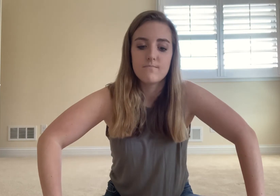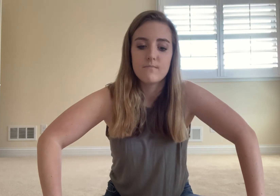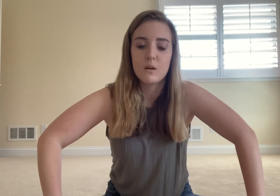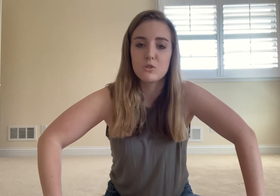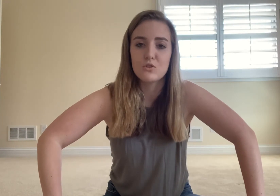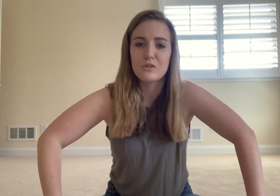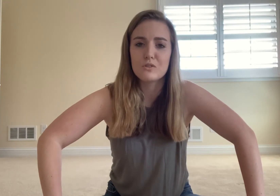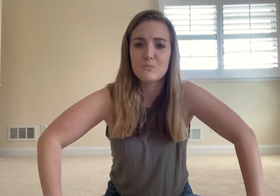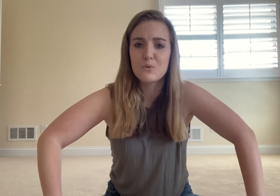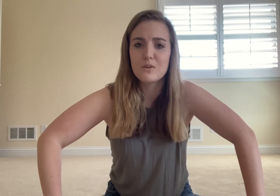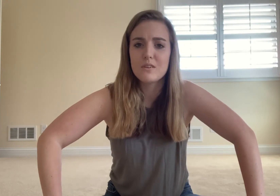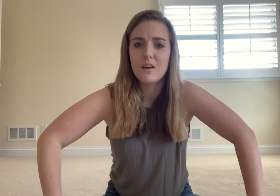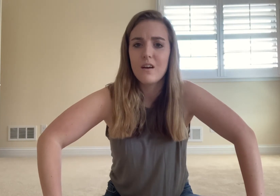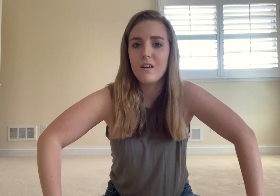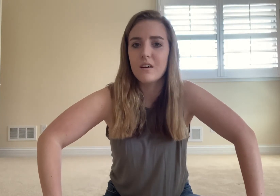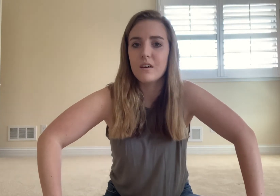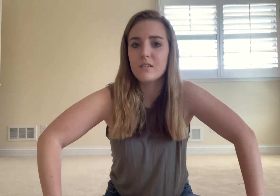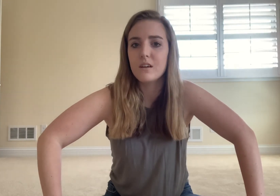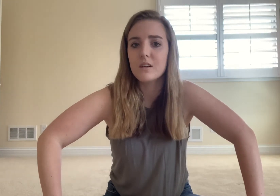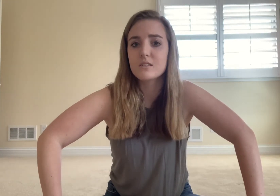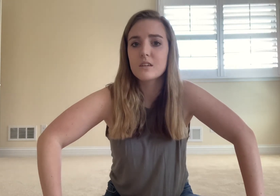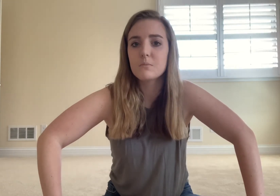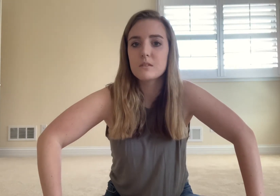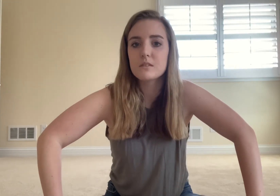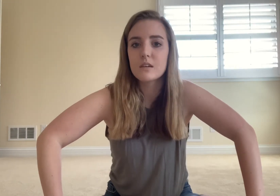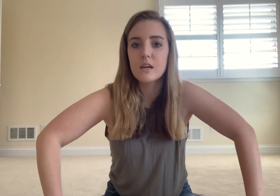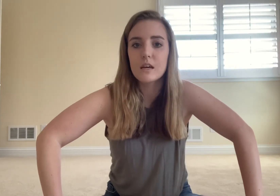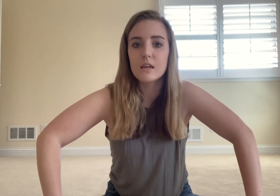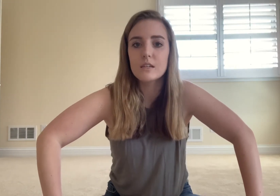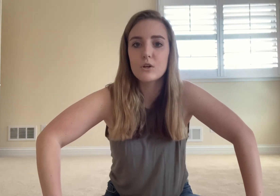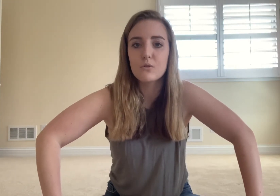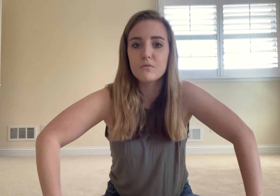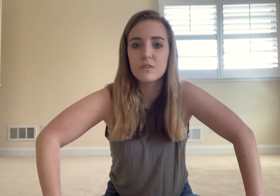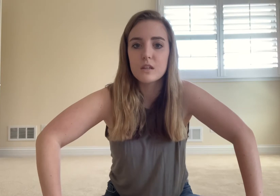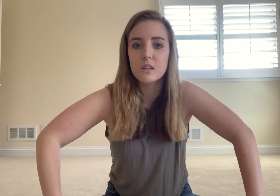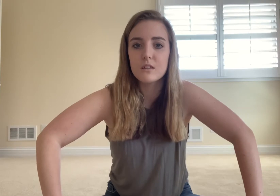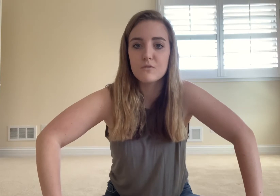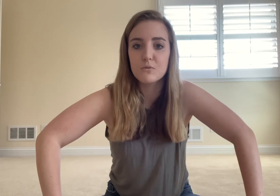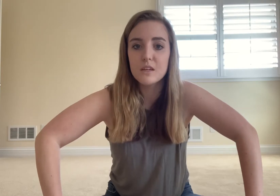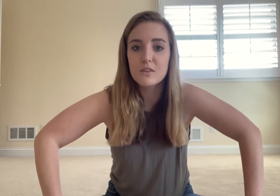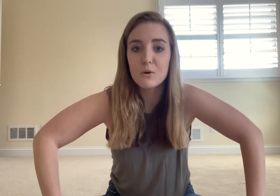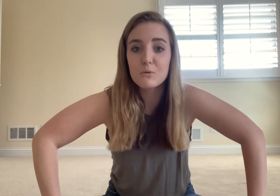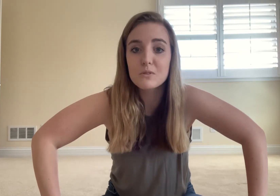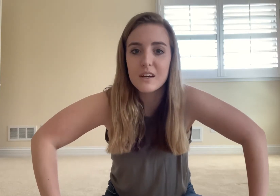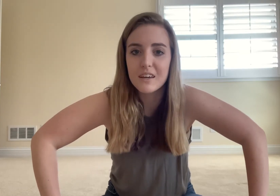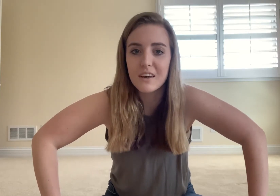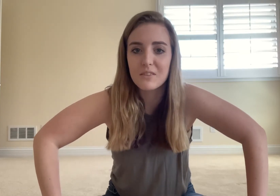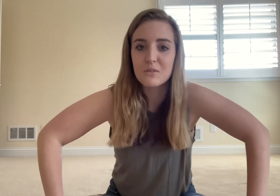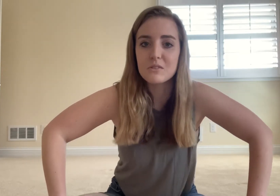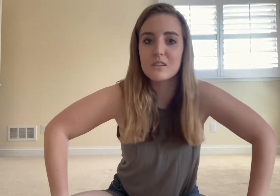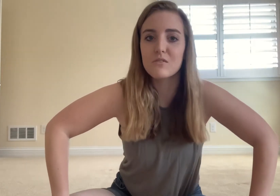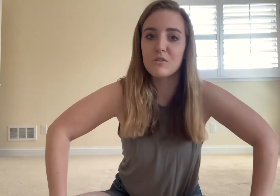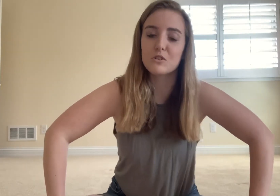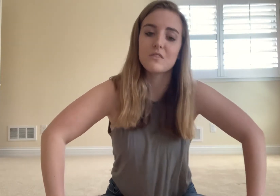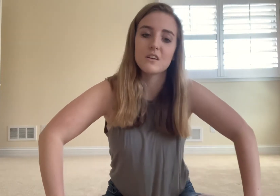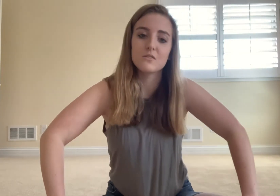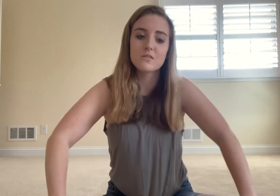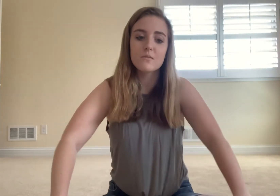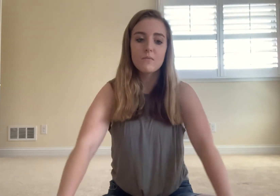I'm sure there's more that I skipped, and hopefully if you need those, I can get those in future videos.